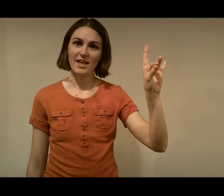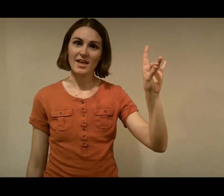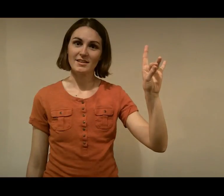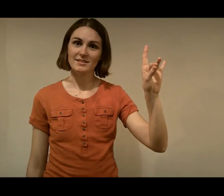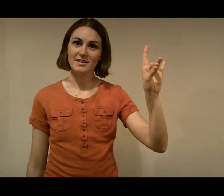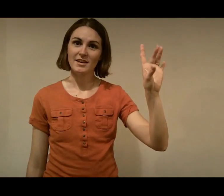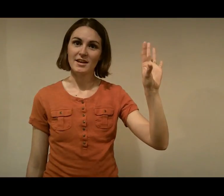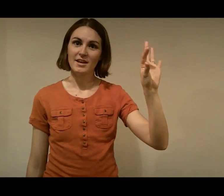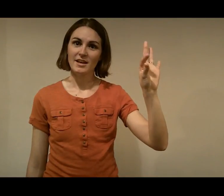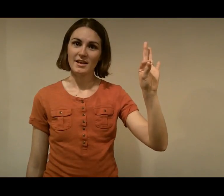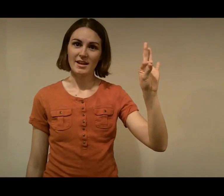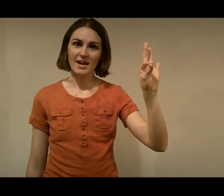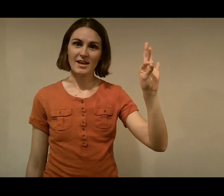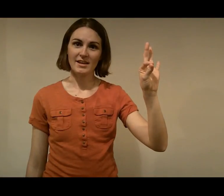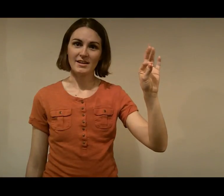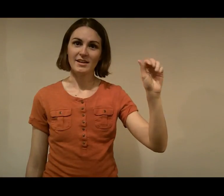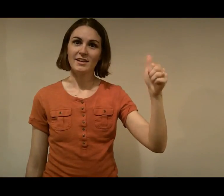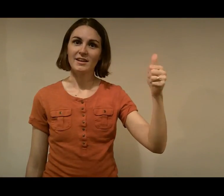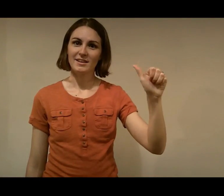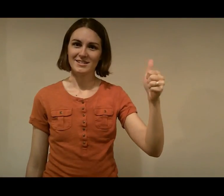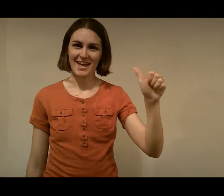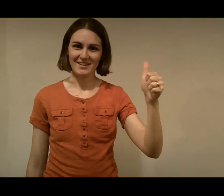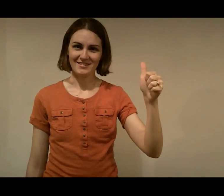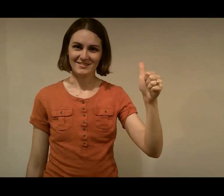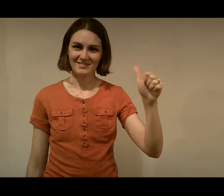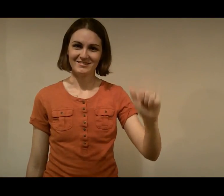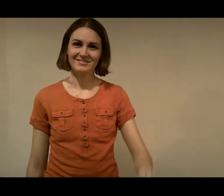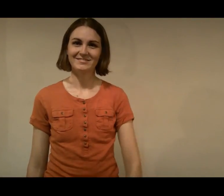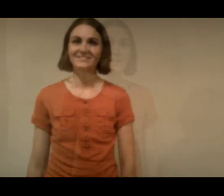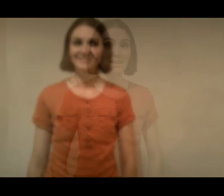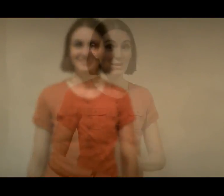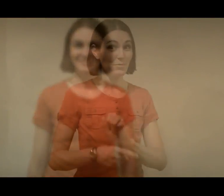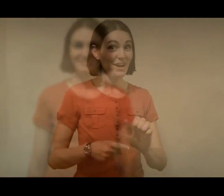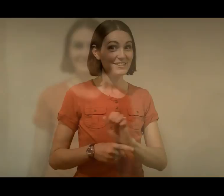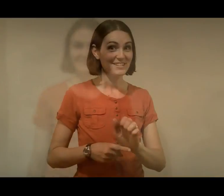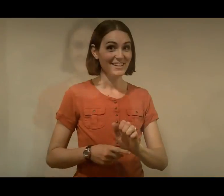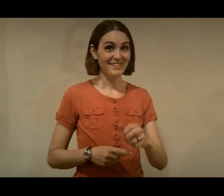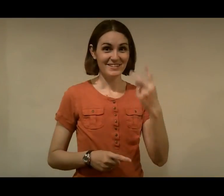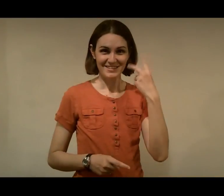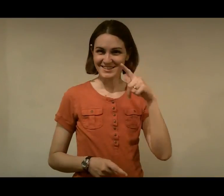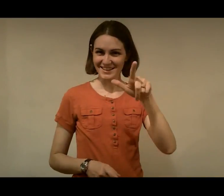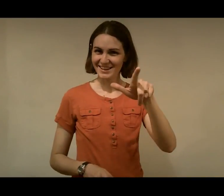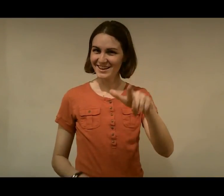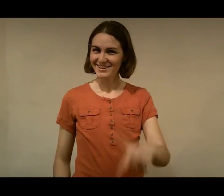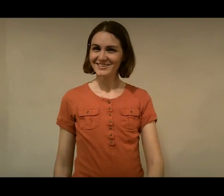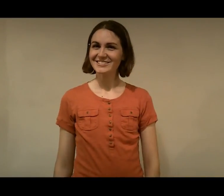8, 9, 10. Keep practicing. See you later.